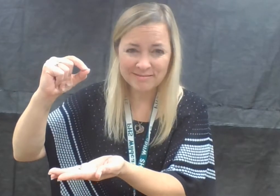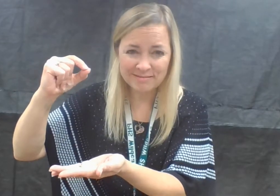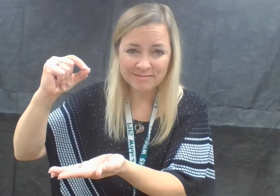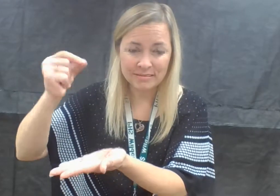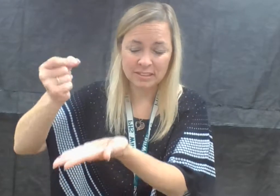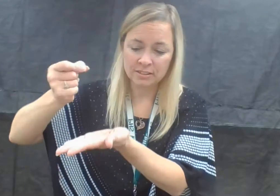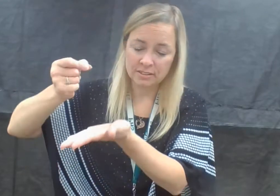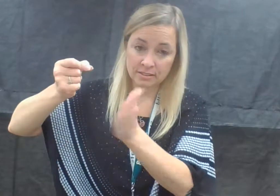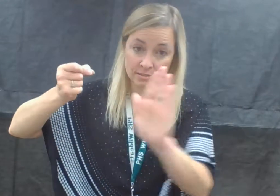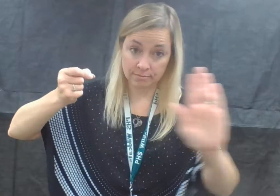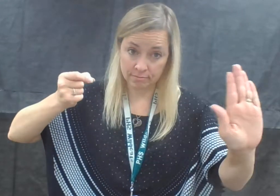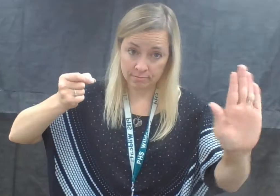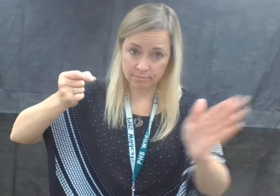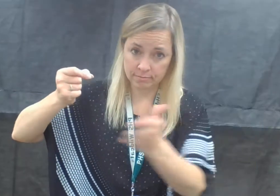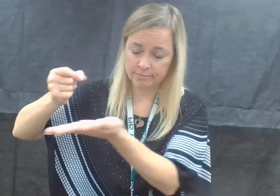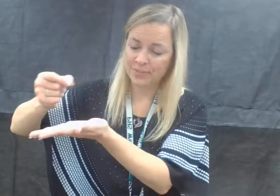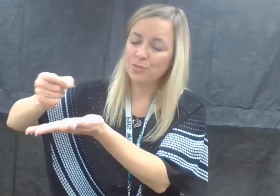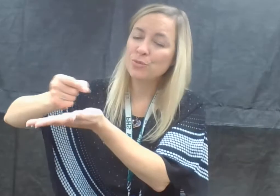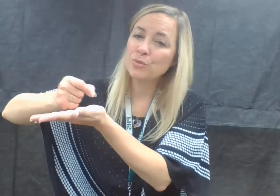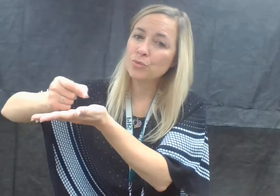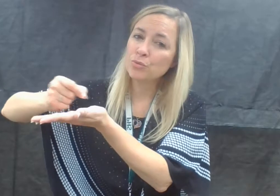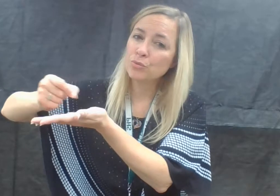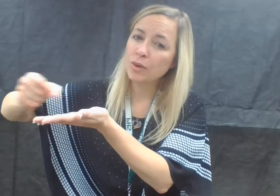This is not a scarf. This not a